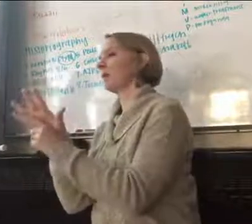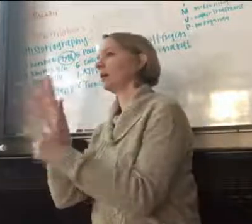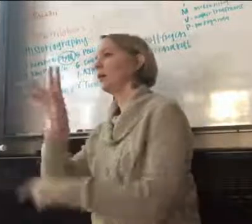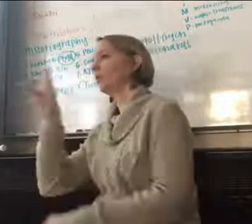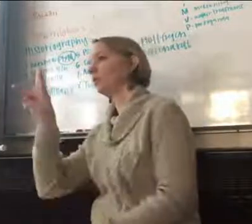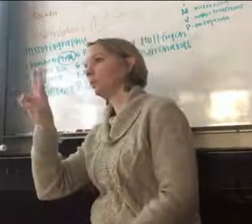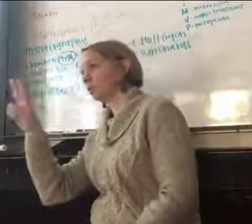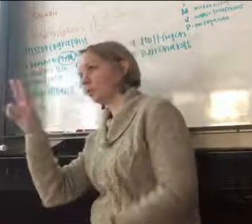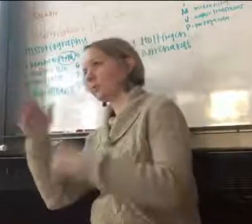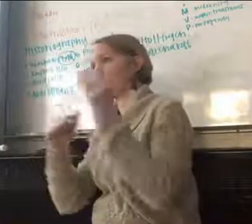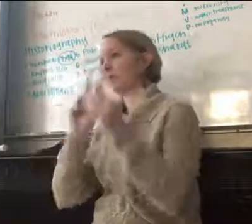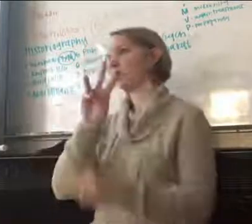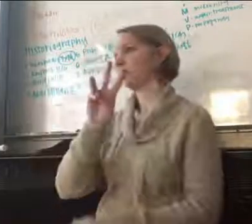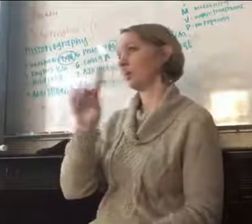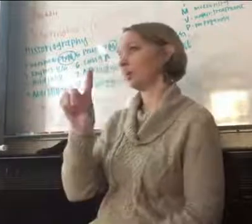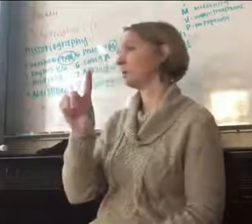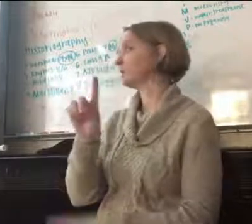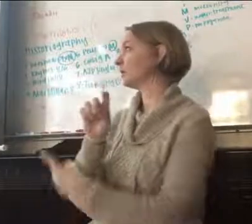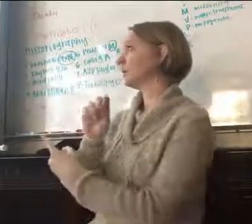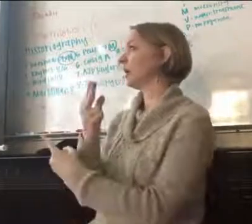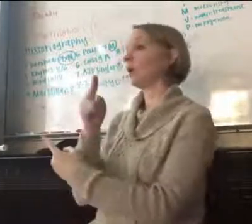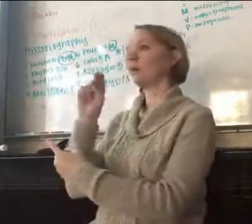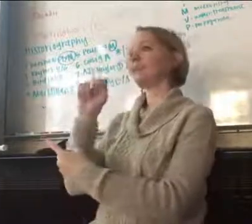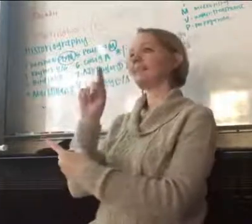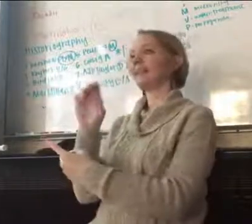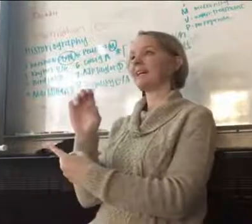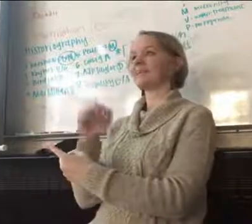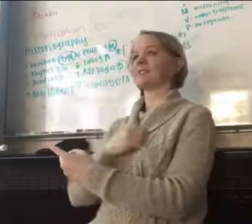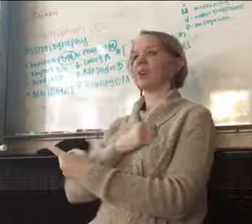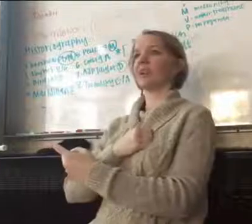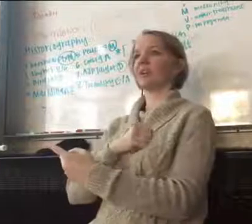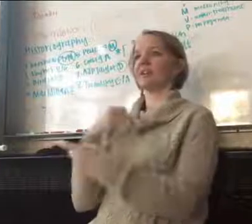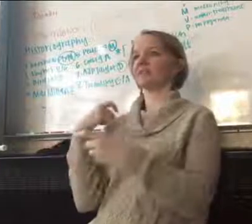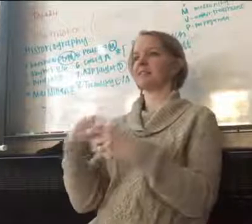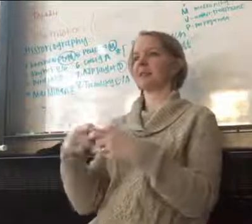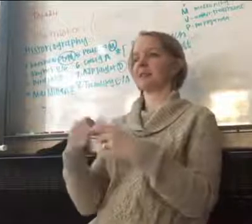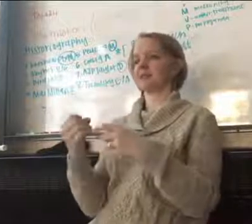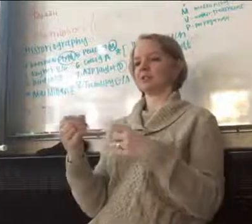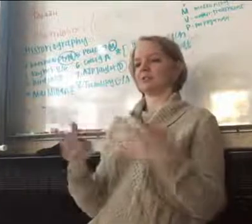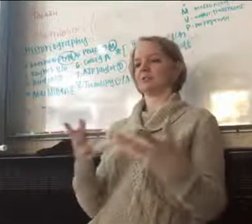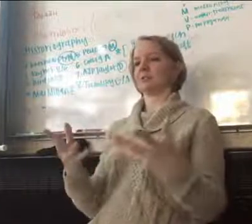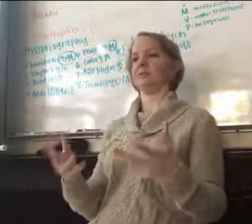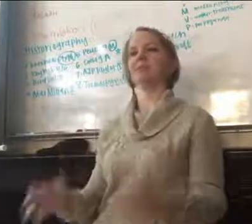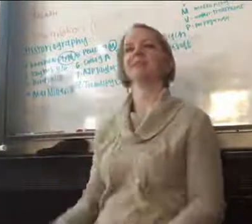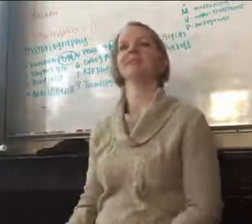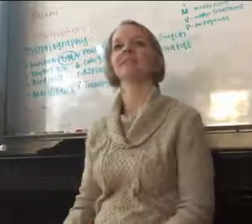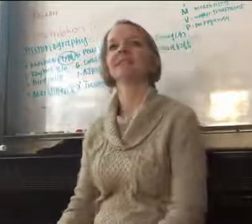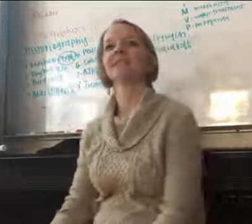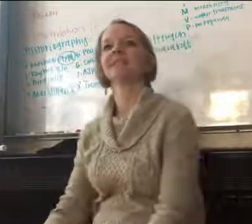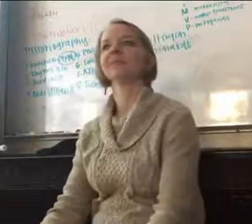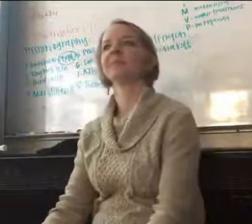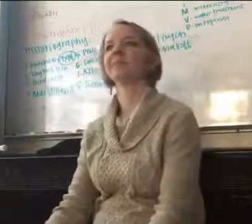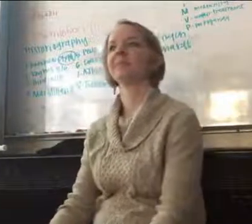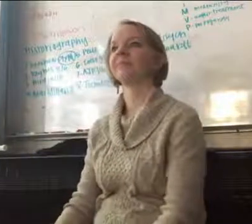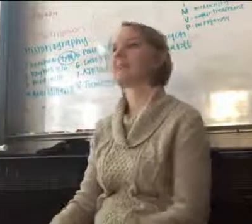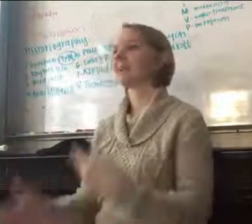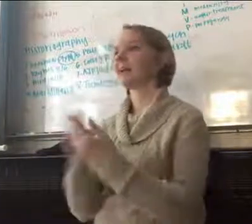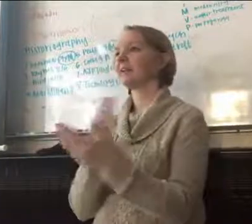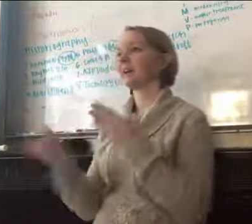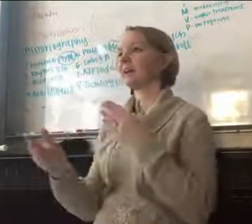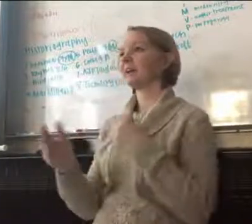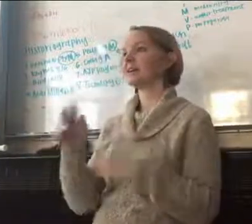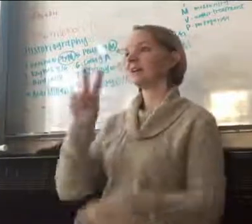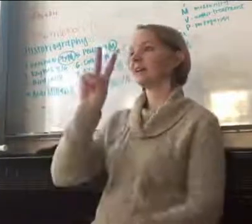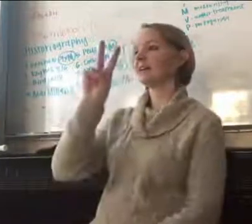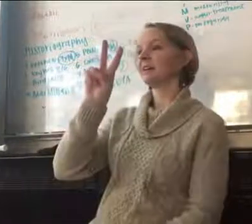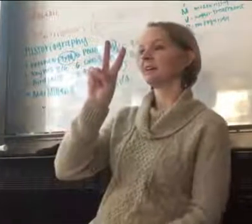I. Oh, Nate, sorry. This is in Spanish, so I don't. Okay, so anyways, the Victory Gardens are